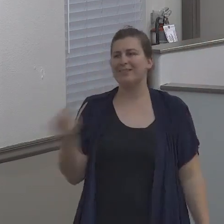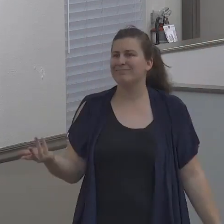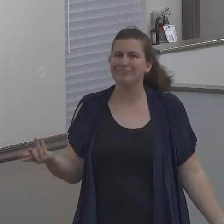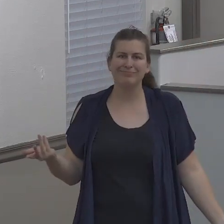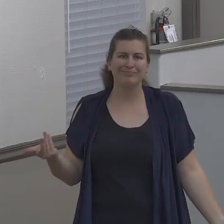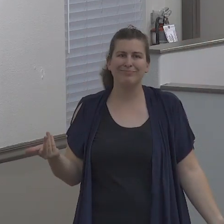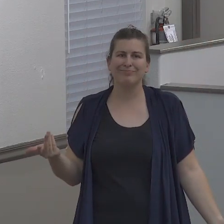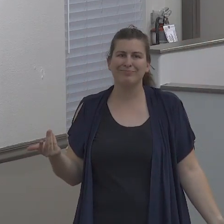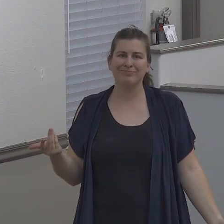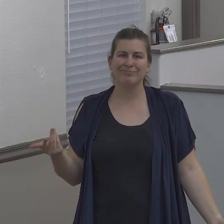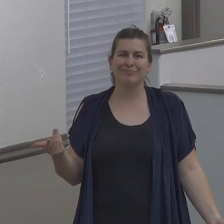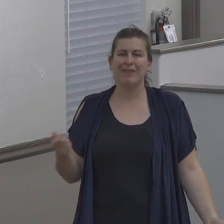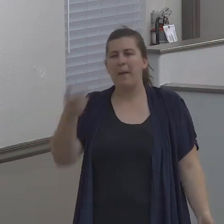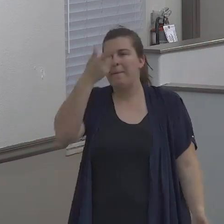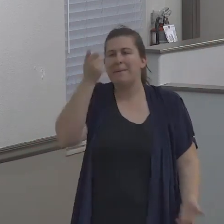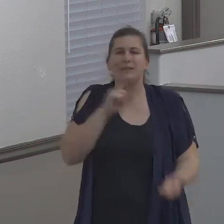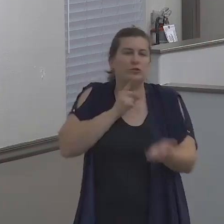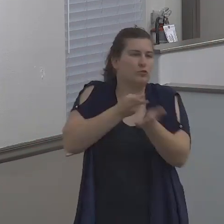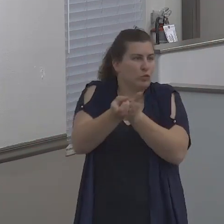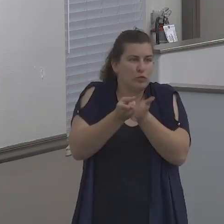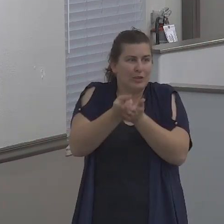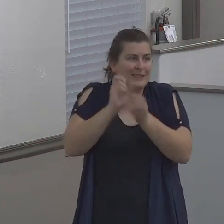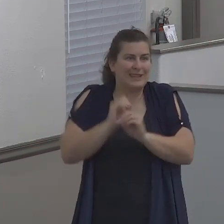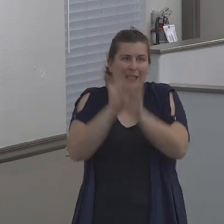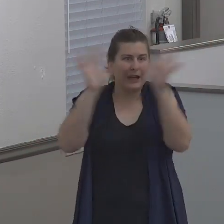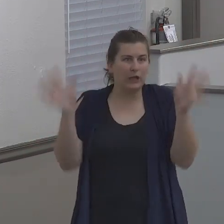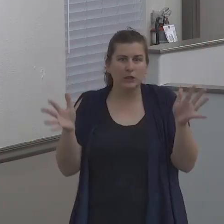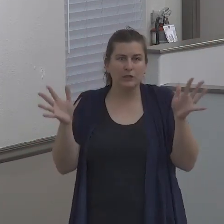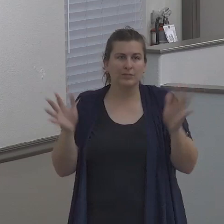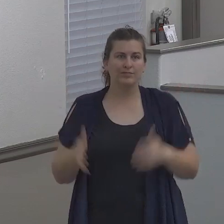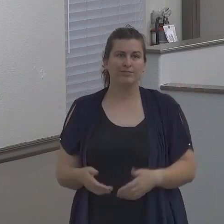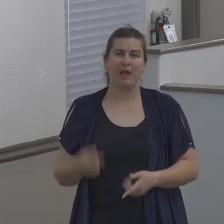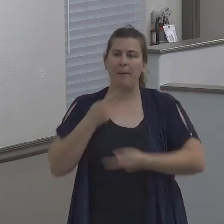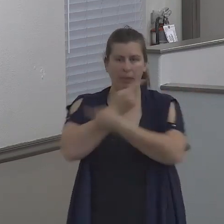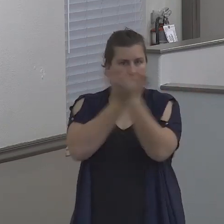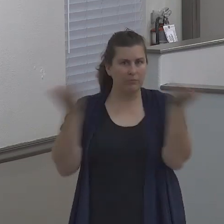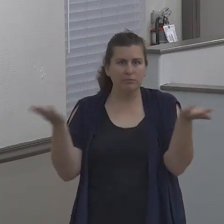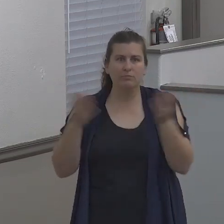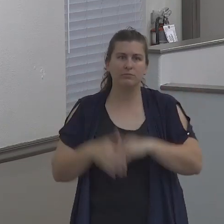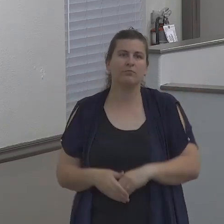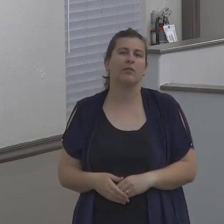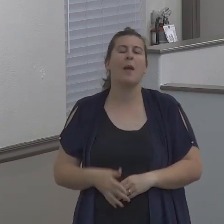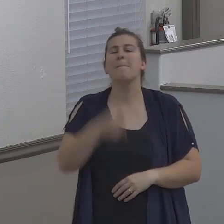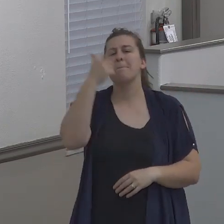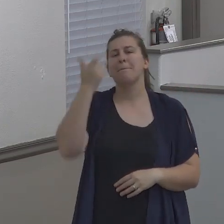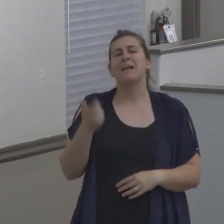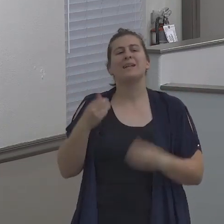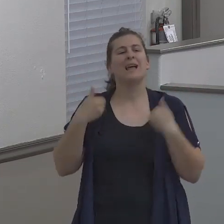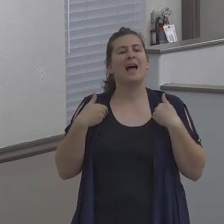over live stream. Doesn't matter to me. Because the truth is the truth.